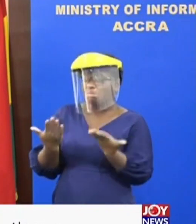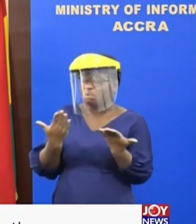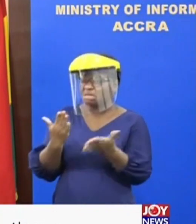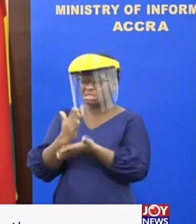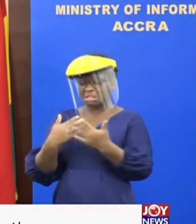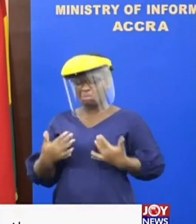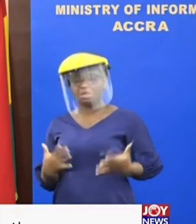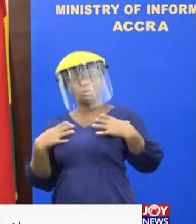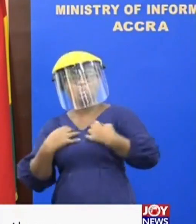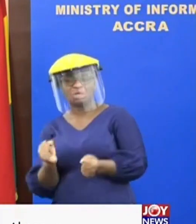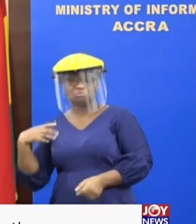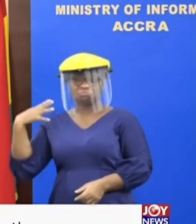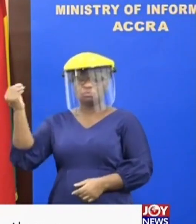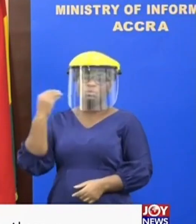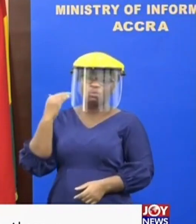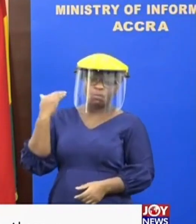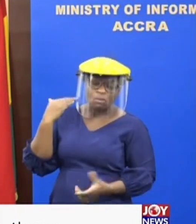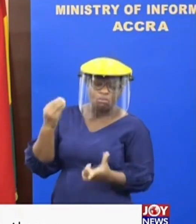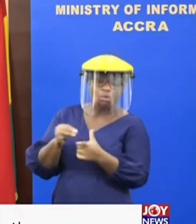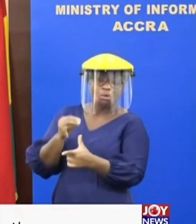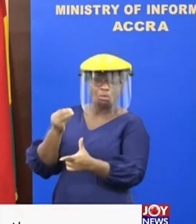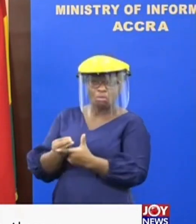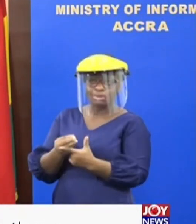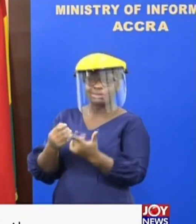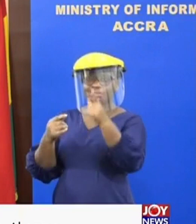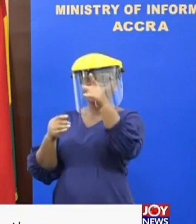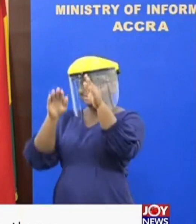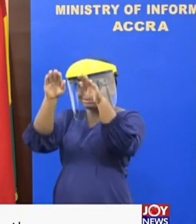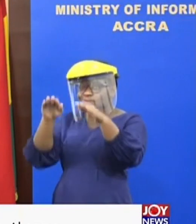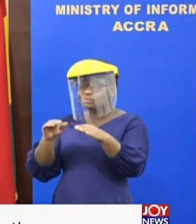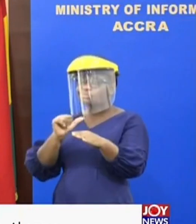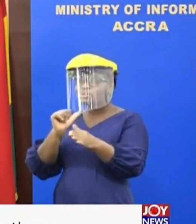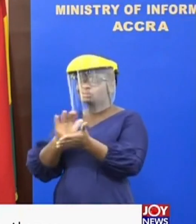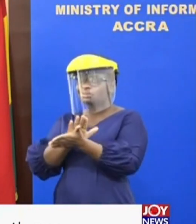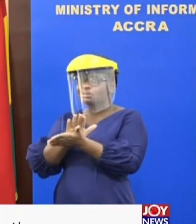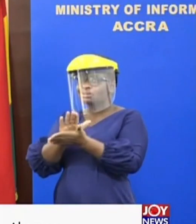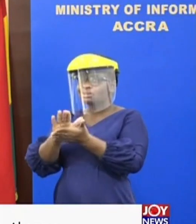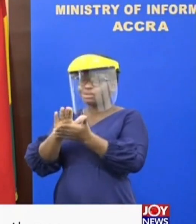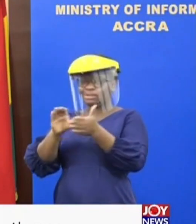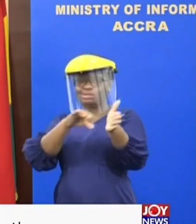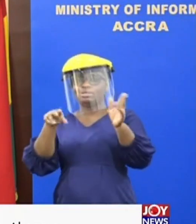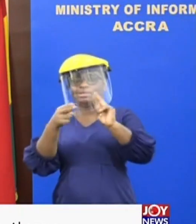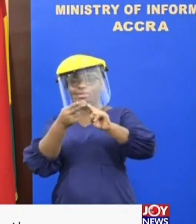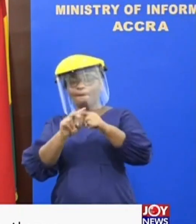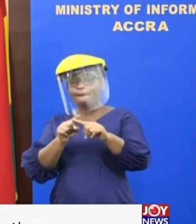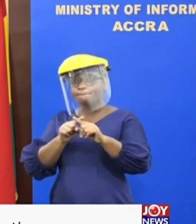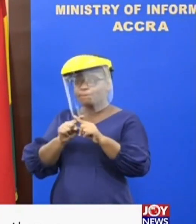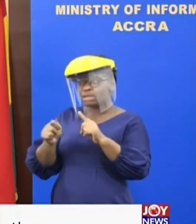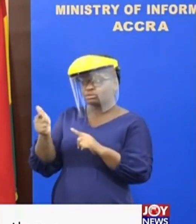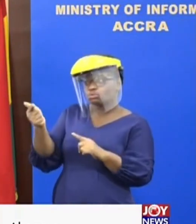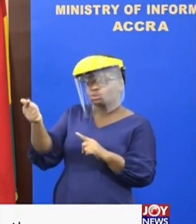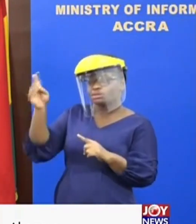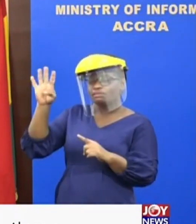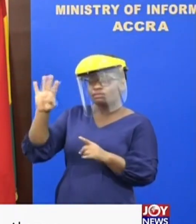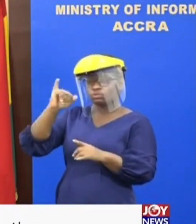discharged, among others. And so this is not a very clear slide, but as at 24th of July, we'll